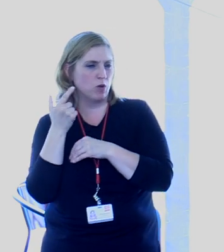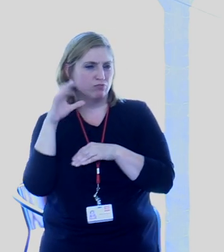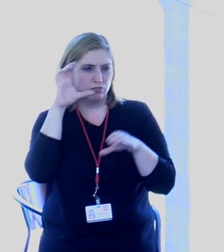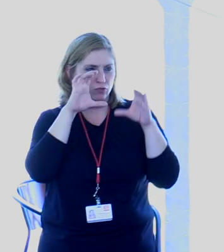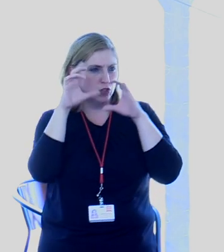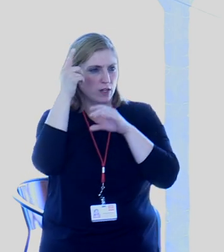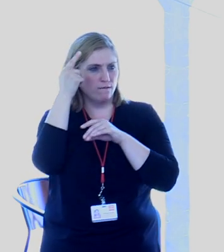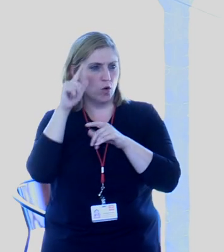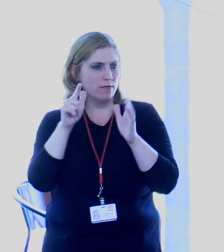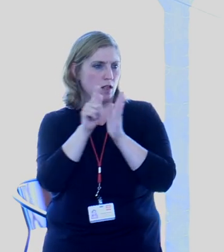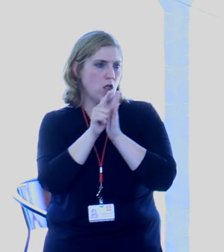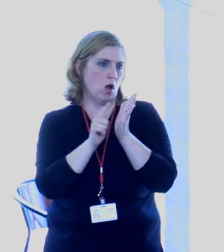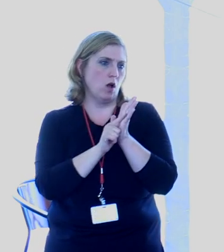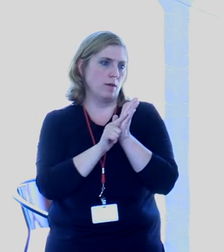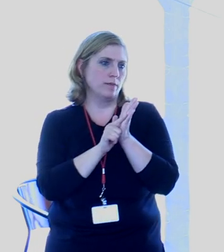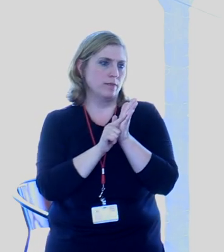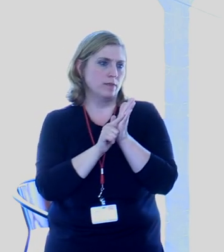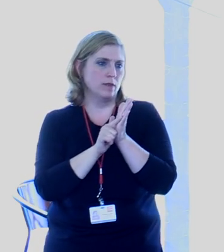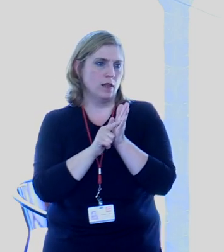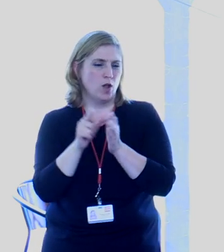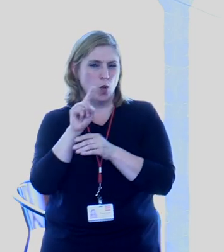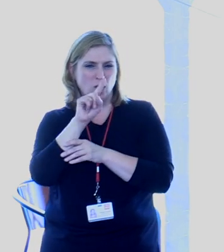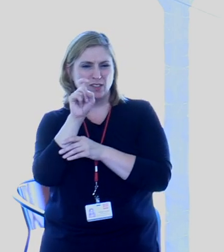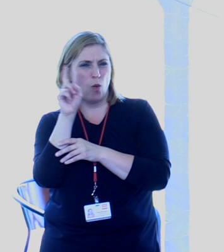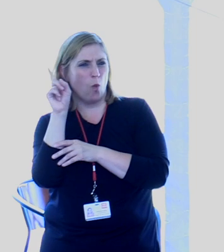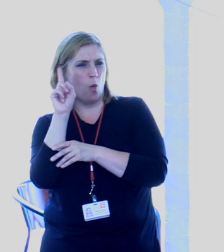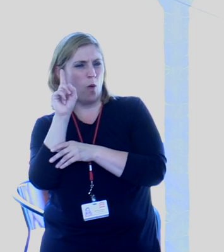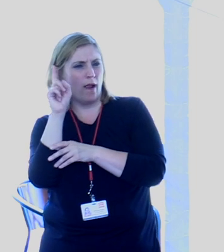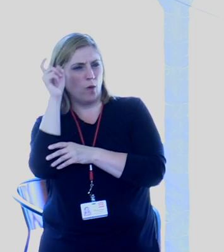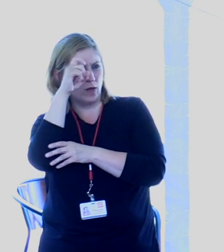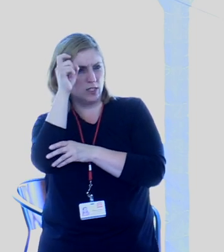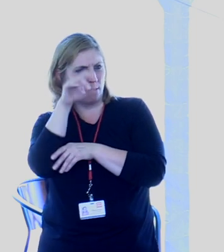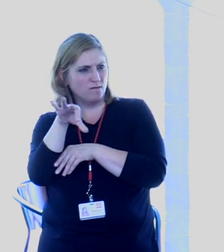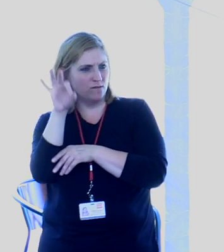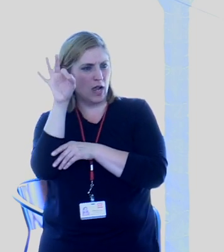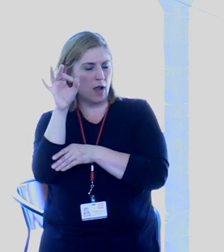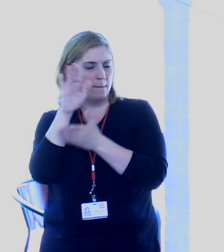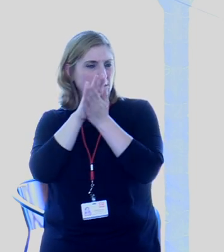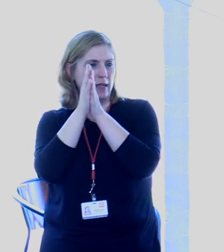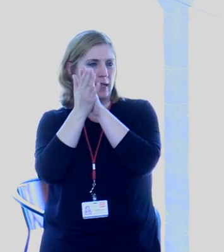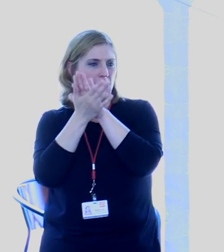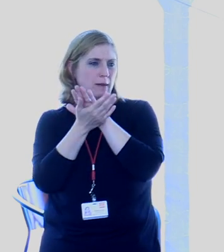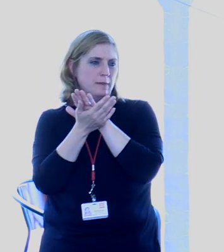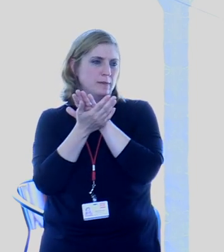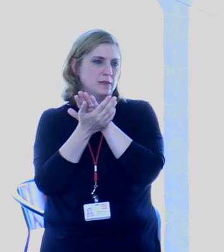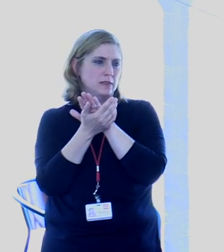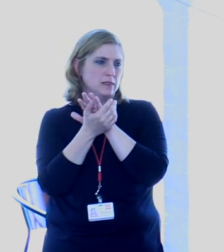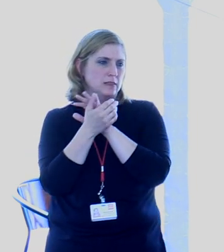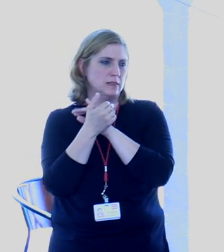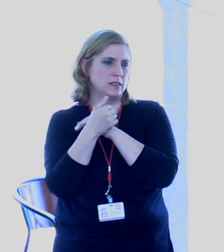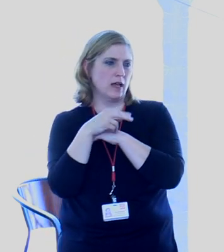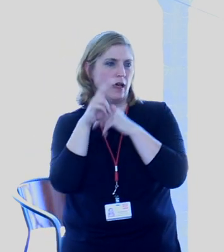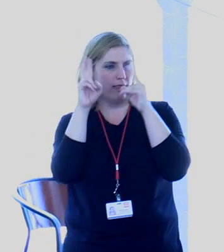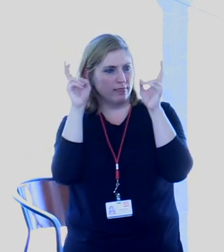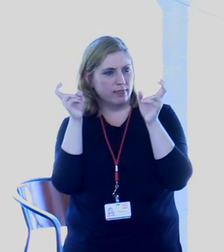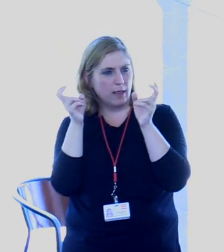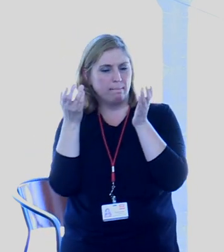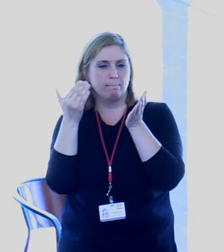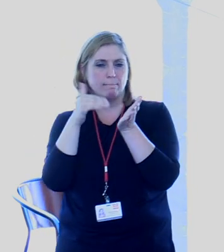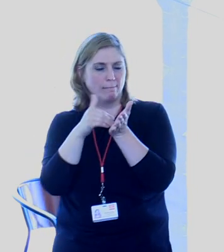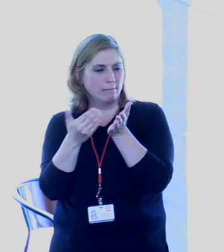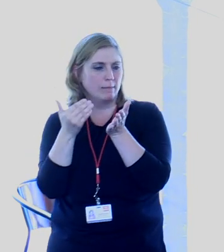searching for the law. This question, where is wisdom to be found, becomes a topos. It becomes a motif, a theme that